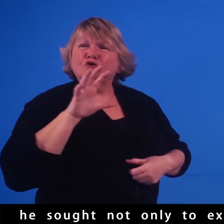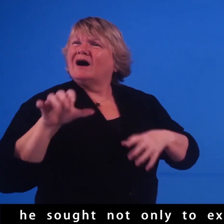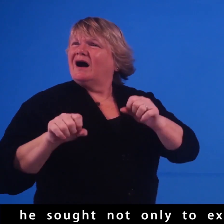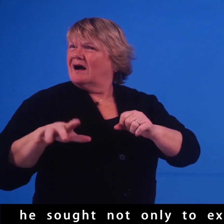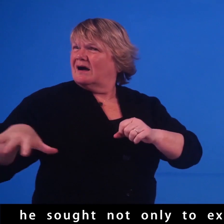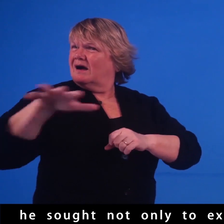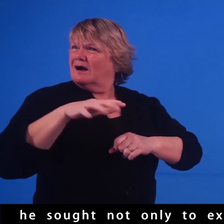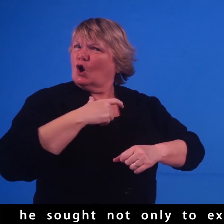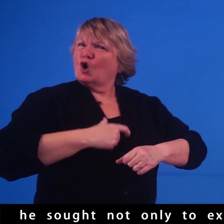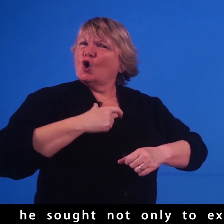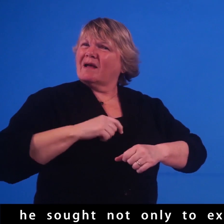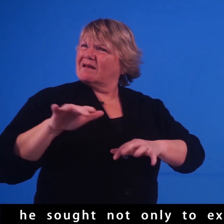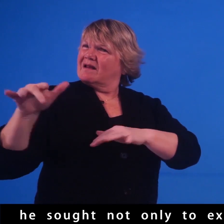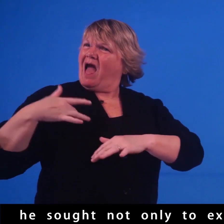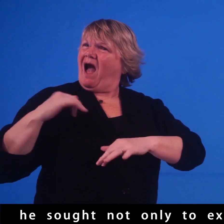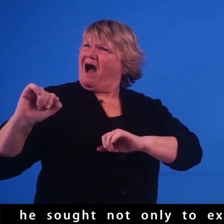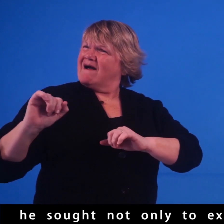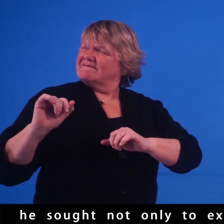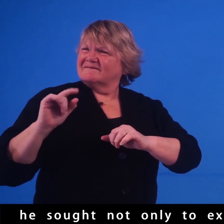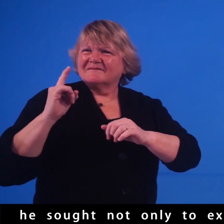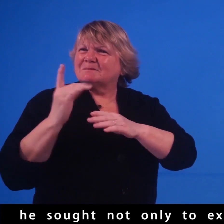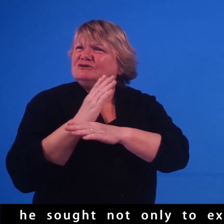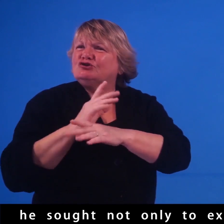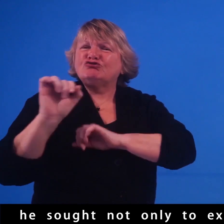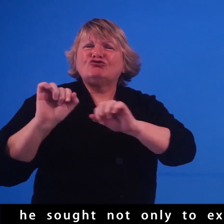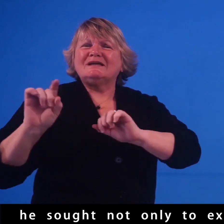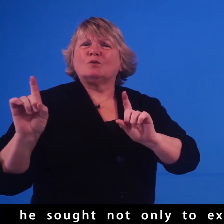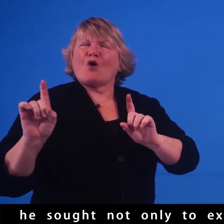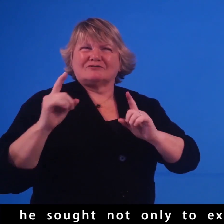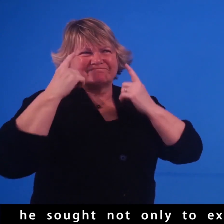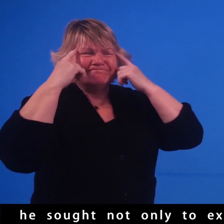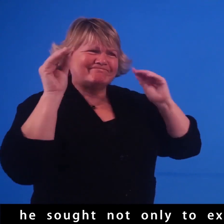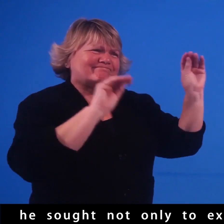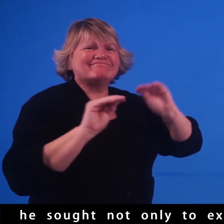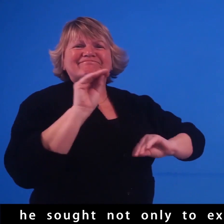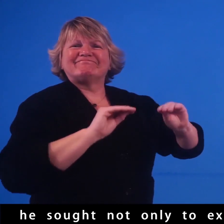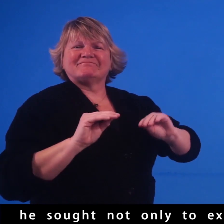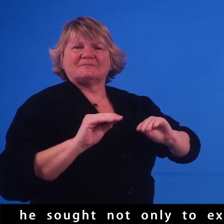own predicament, but to grapple with the mysteries of human existence.